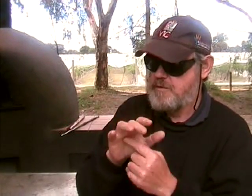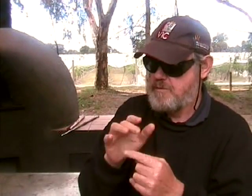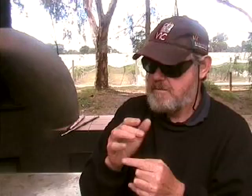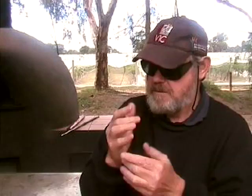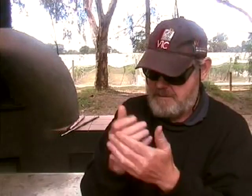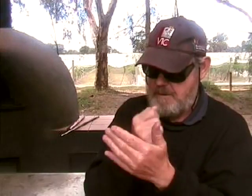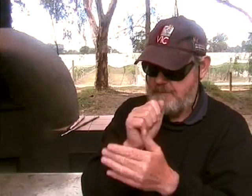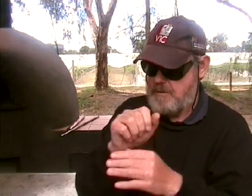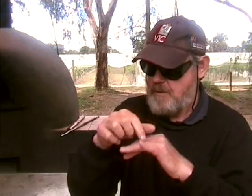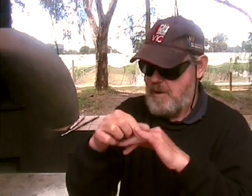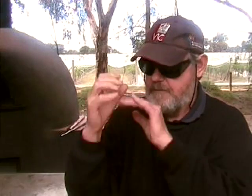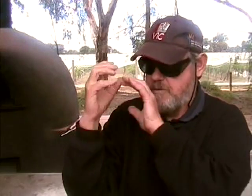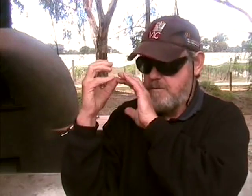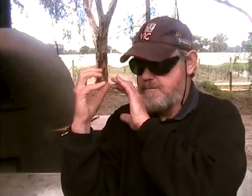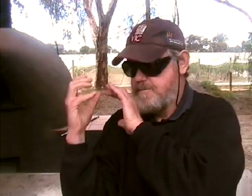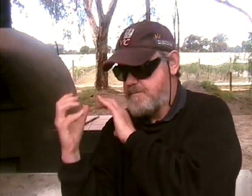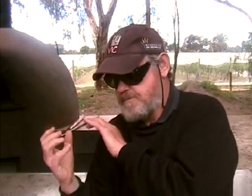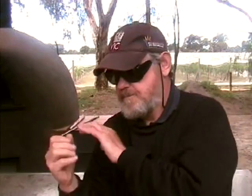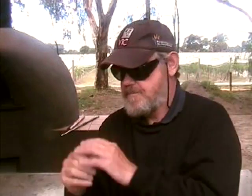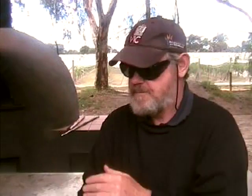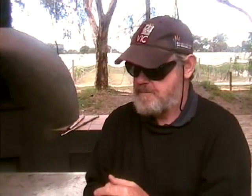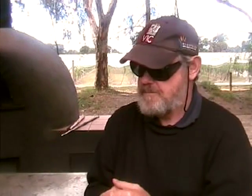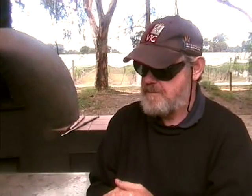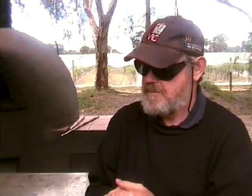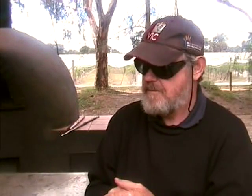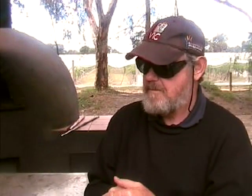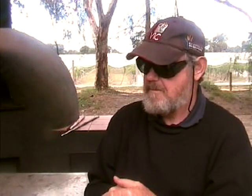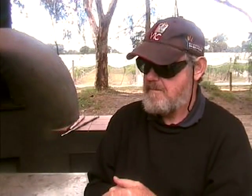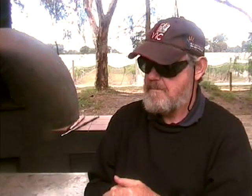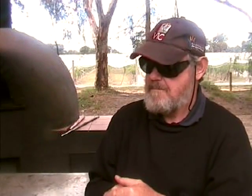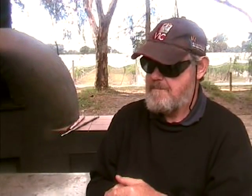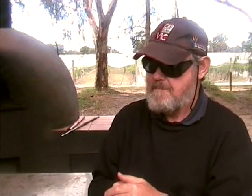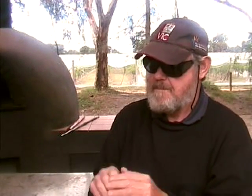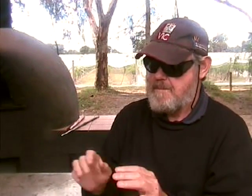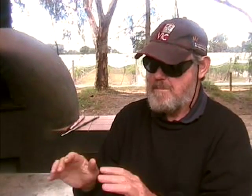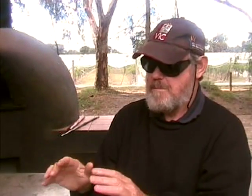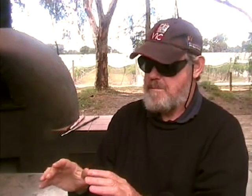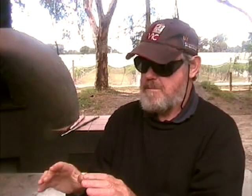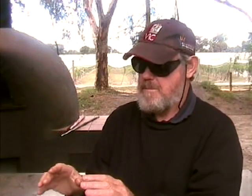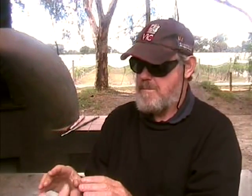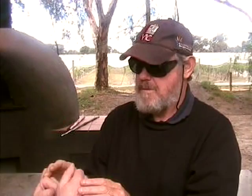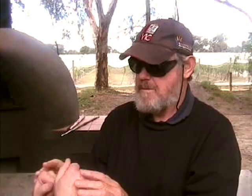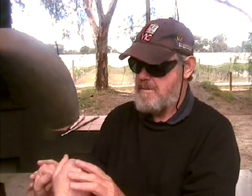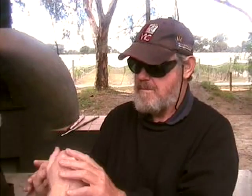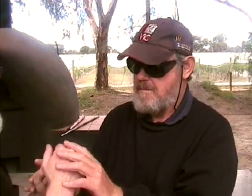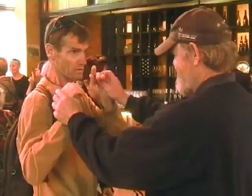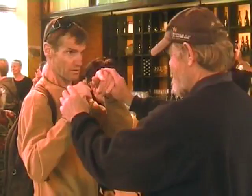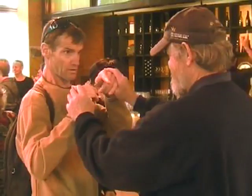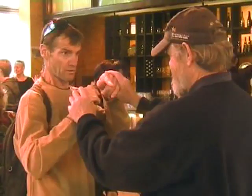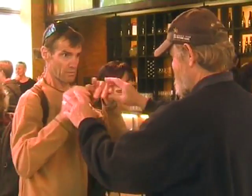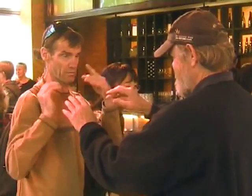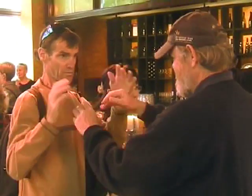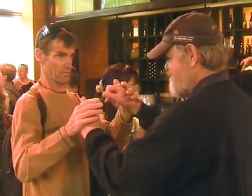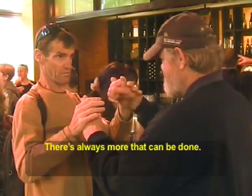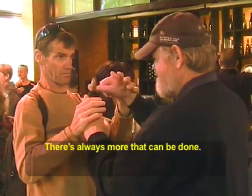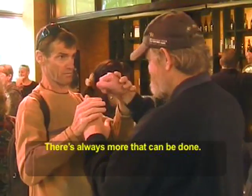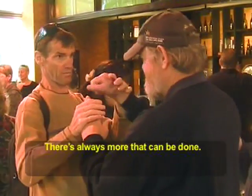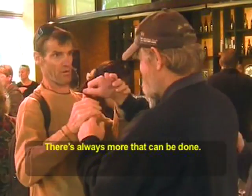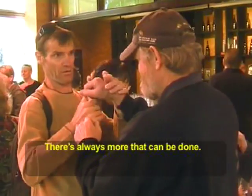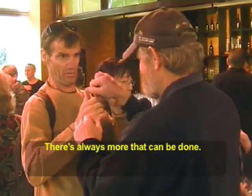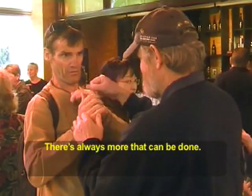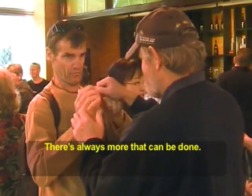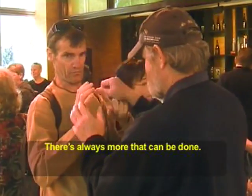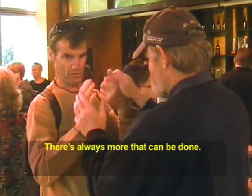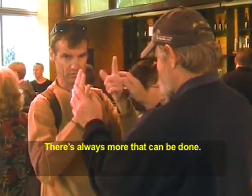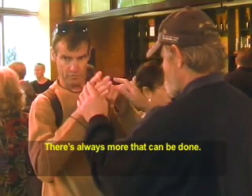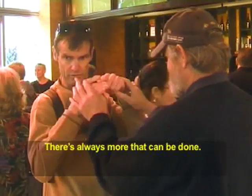So as I'm aging, I think it's very important that the services adapt to my needs and lessen the burden on my wife. There's